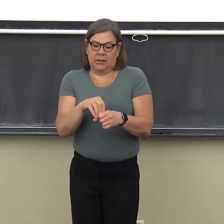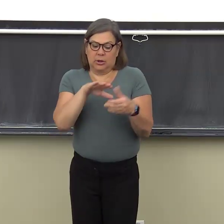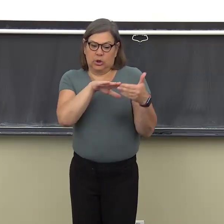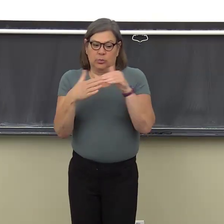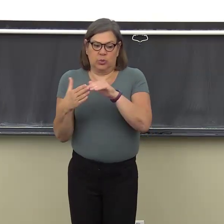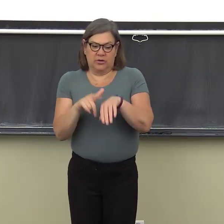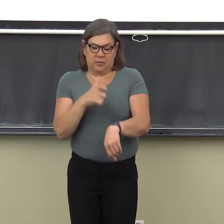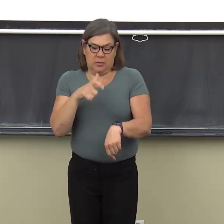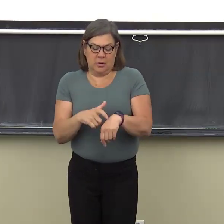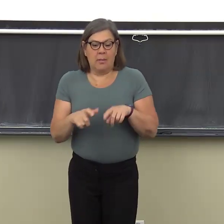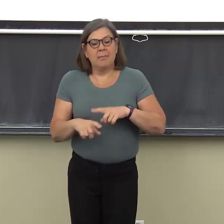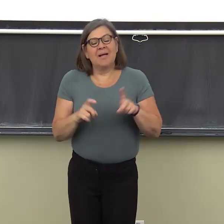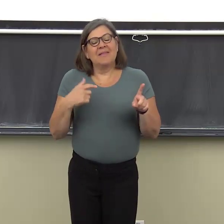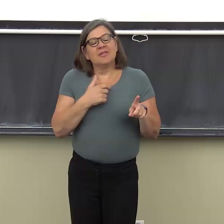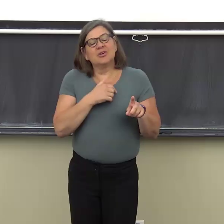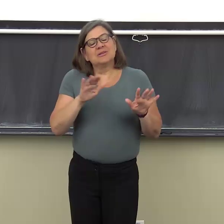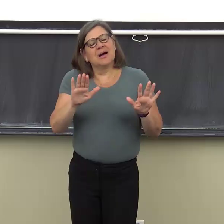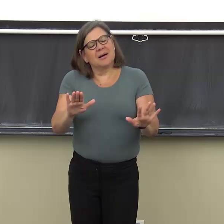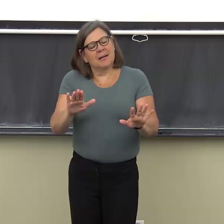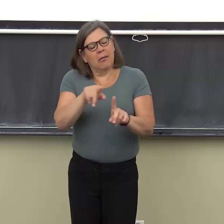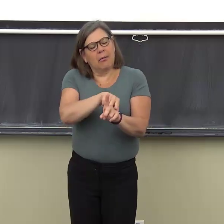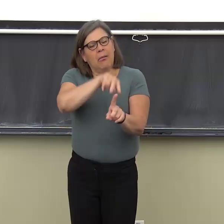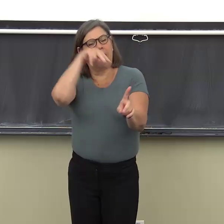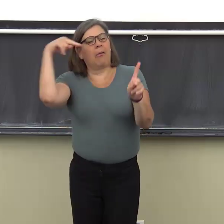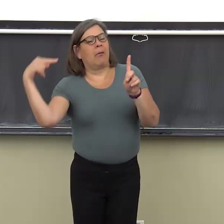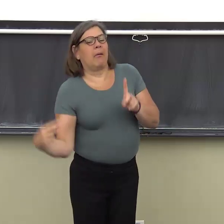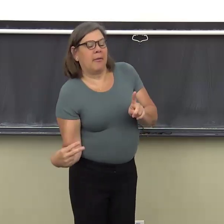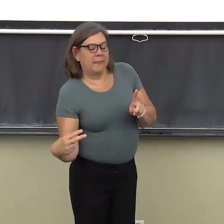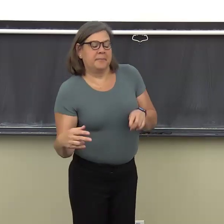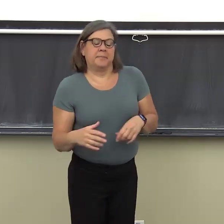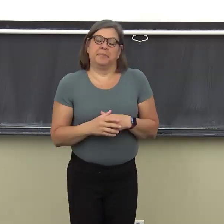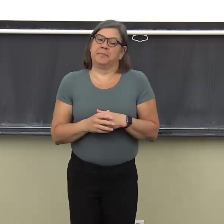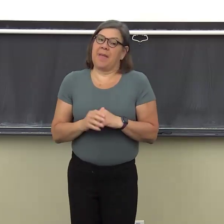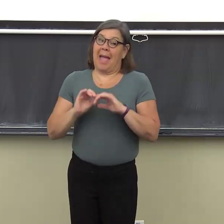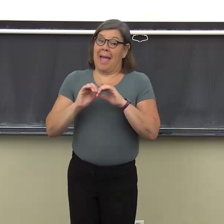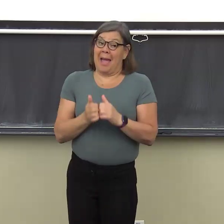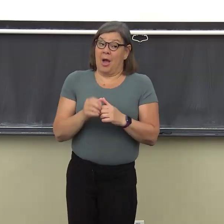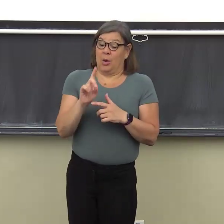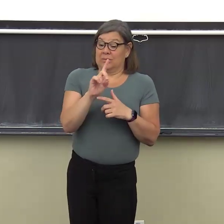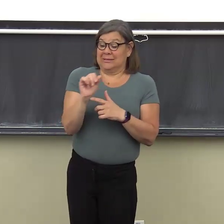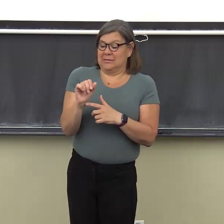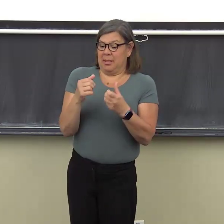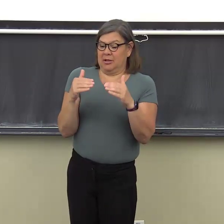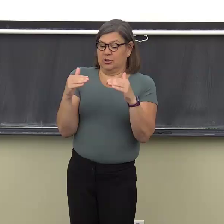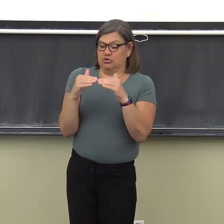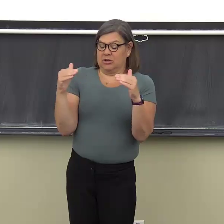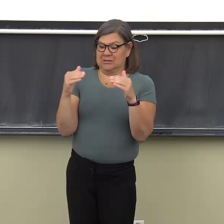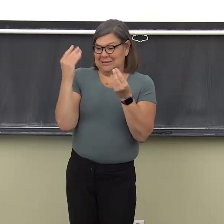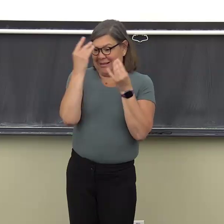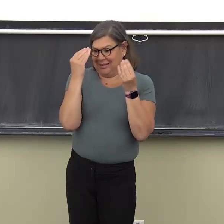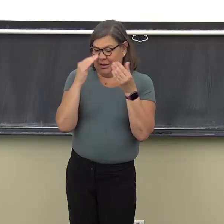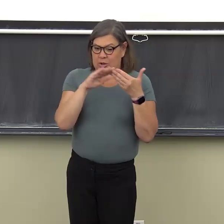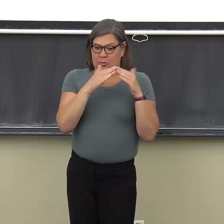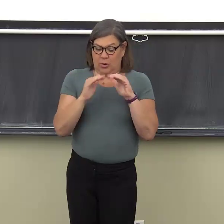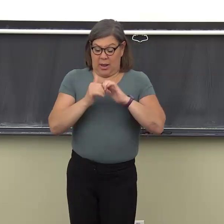time. But to me, there's a flip of this question, which is that, like, the way that the disability justice thinking and community and the work within